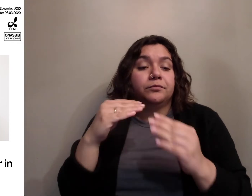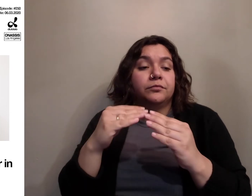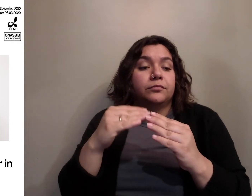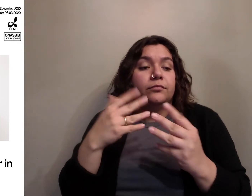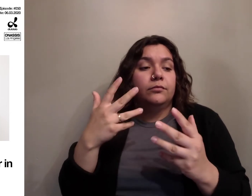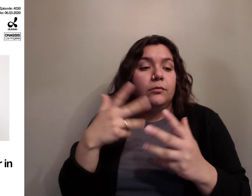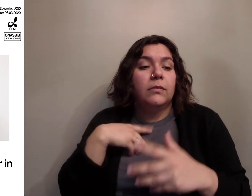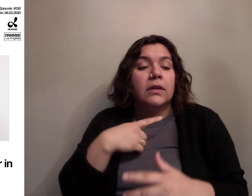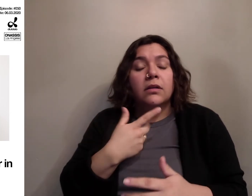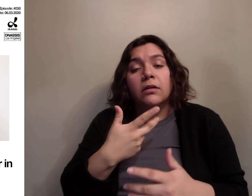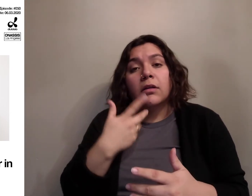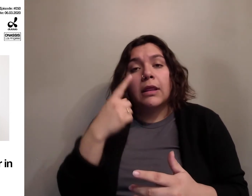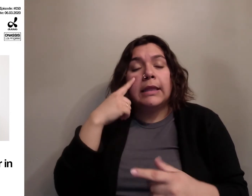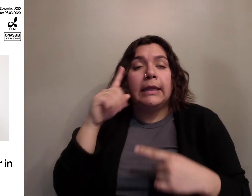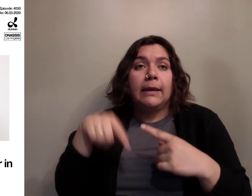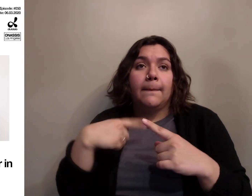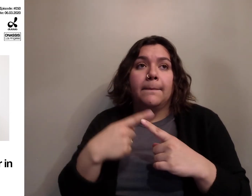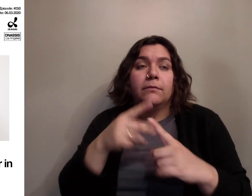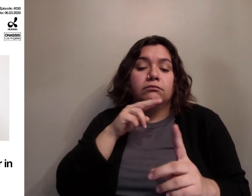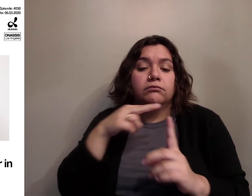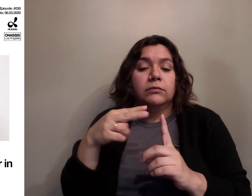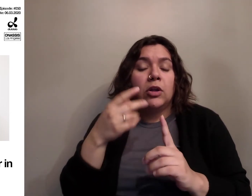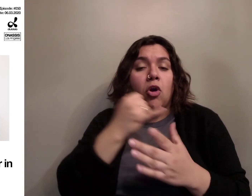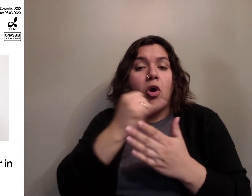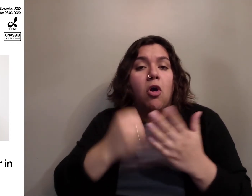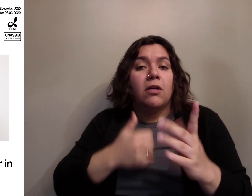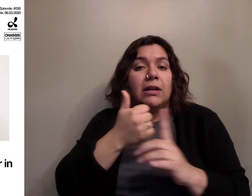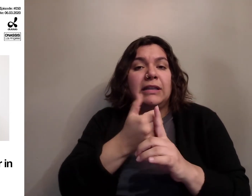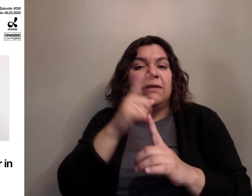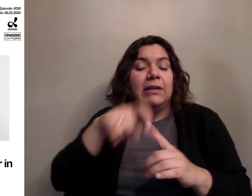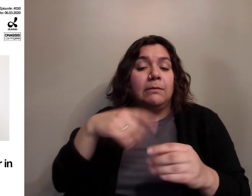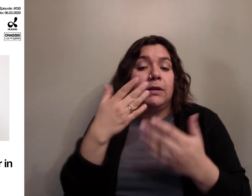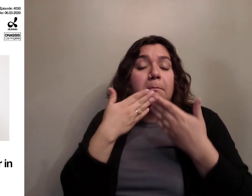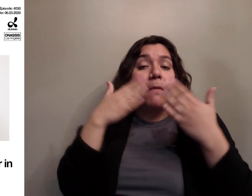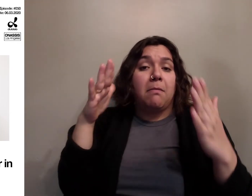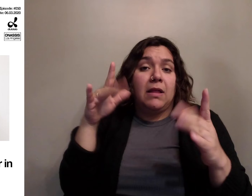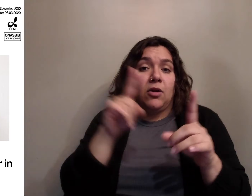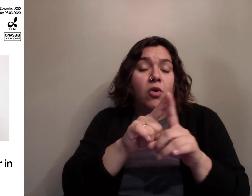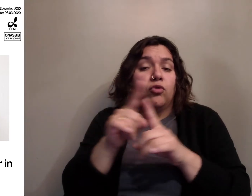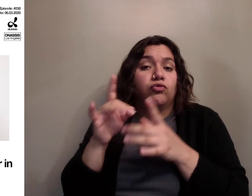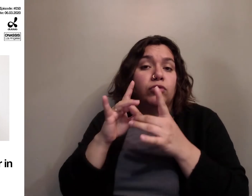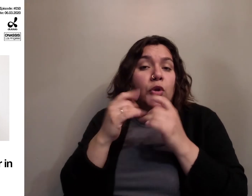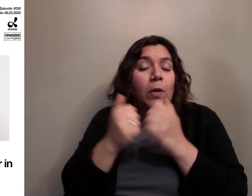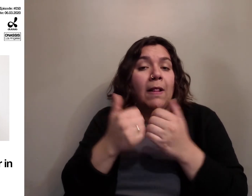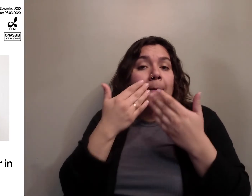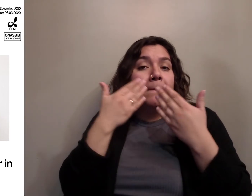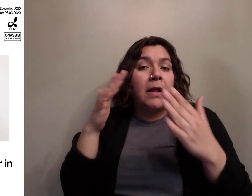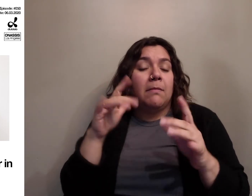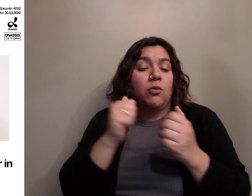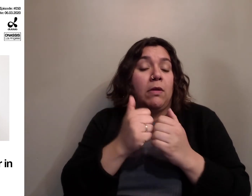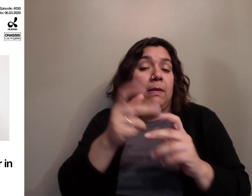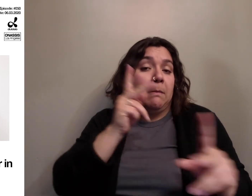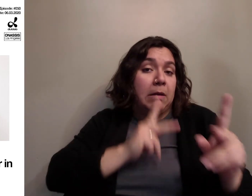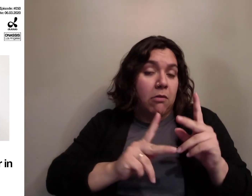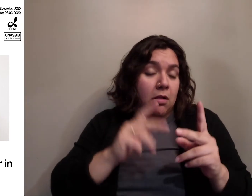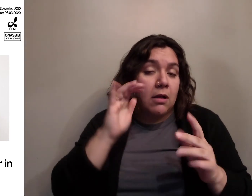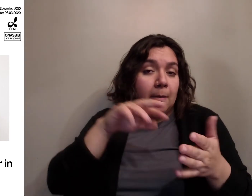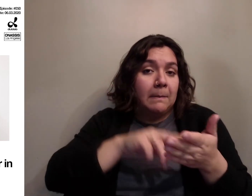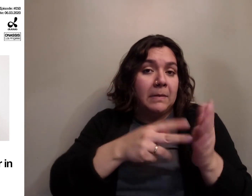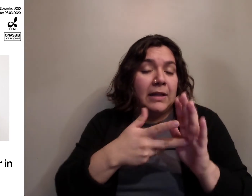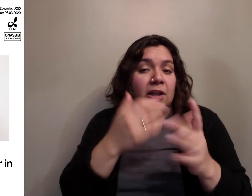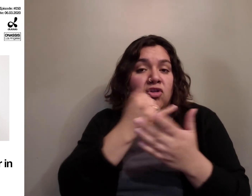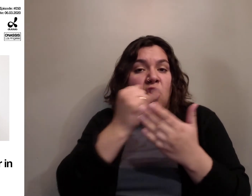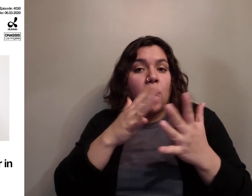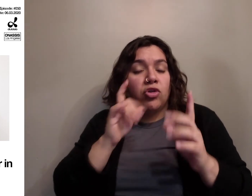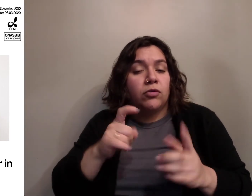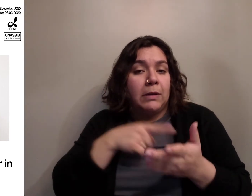have relationship to. But I'm more of the frame of thinking that art needs to be public and in